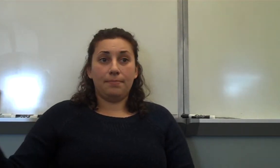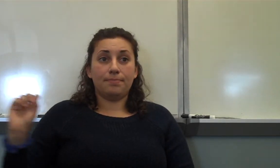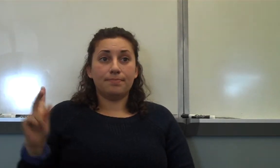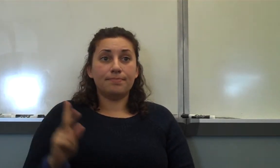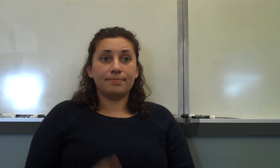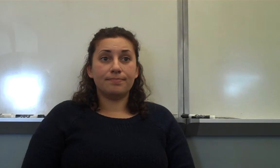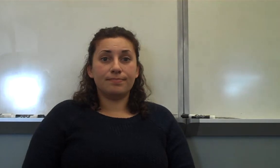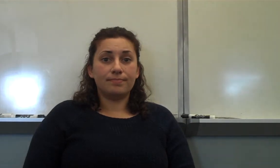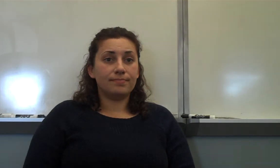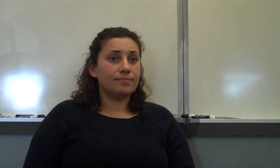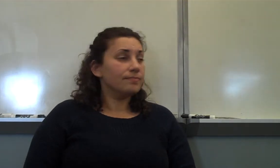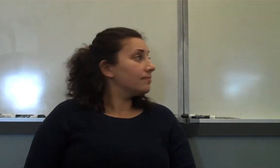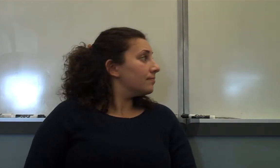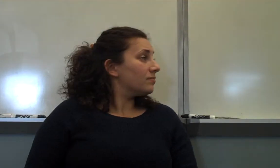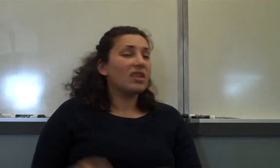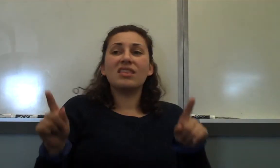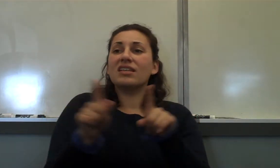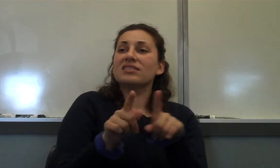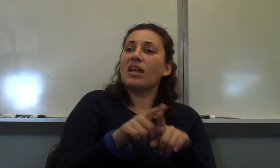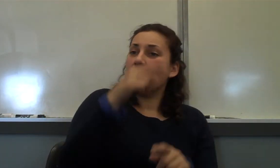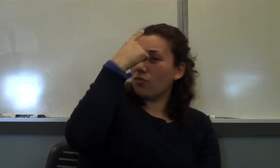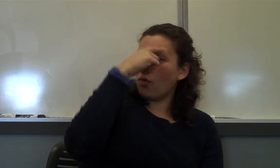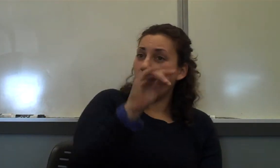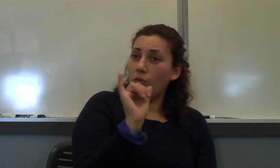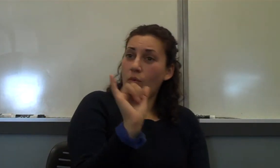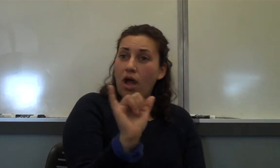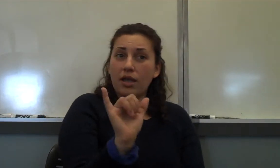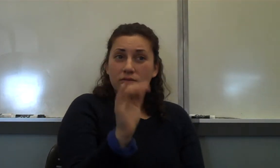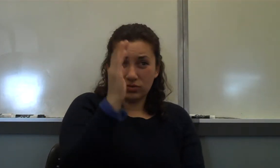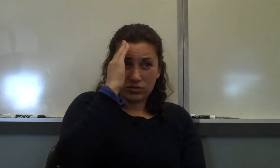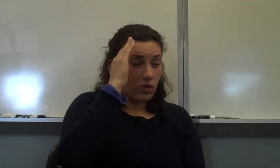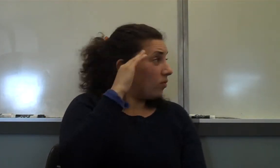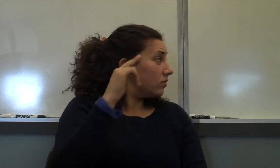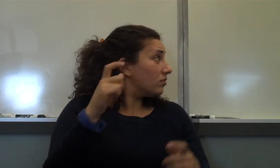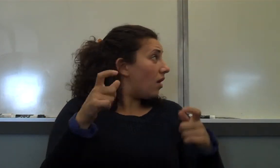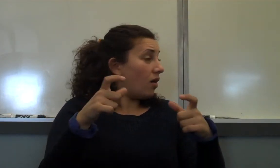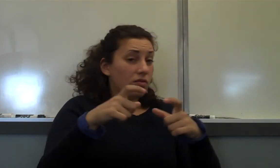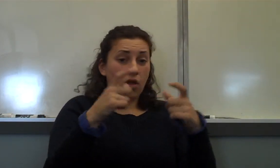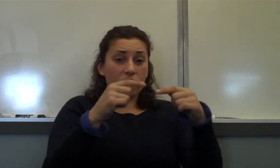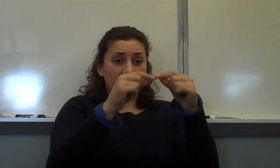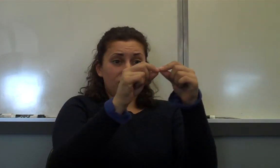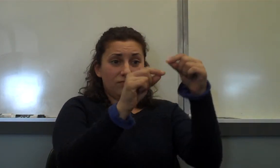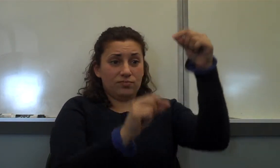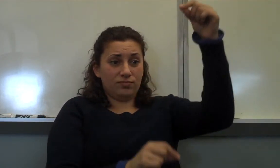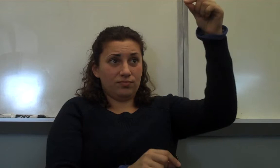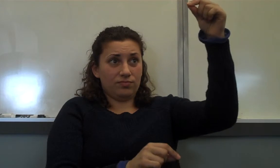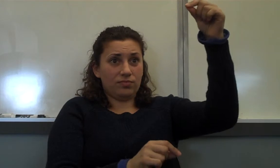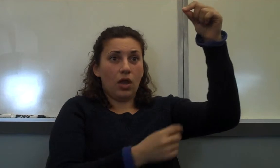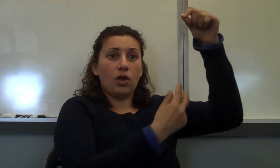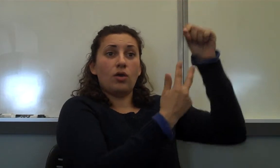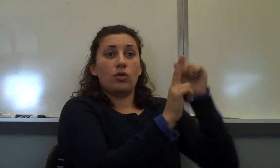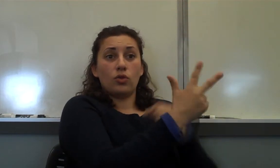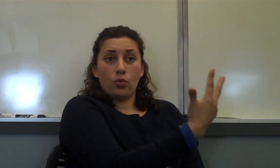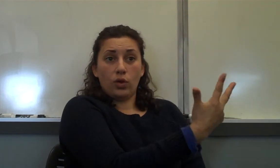Same kind of reasoning goes for the y's. You know that this large side over here is 3.62,